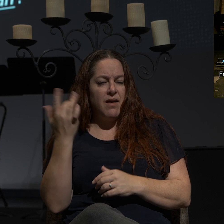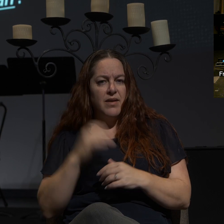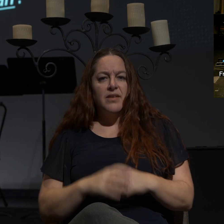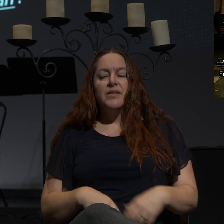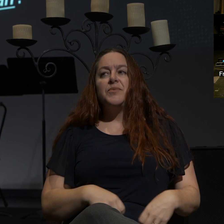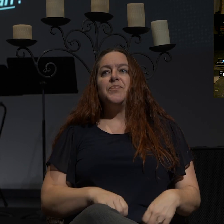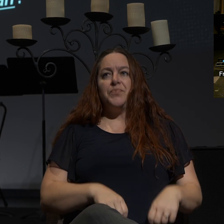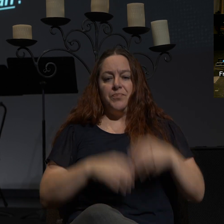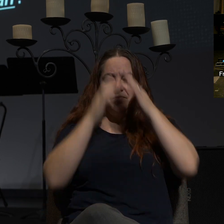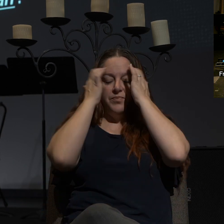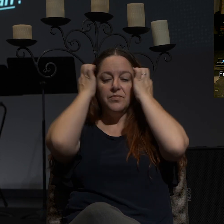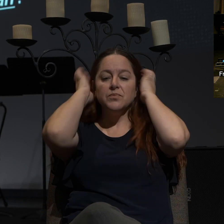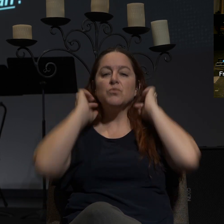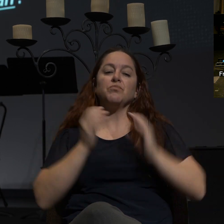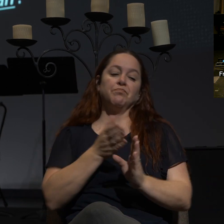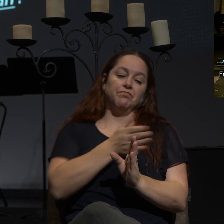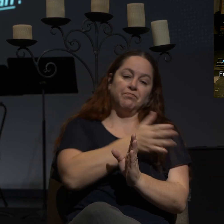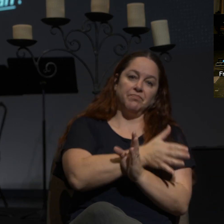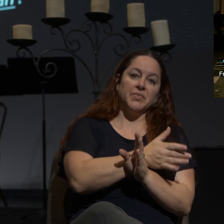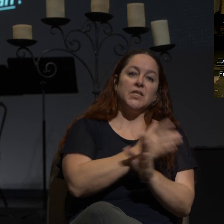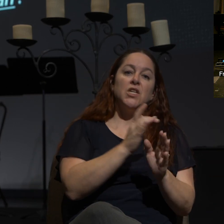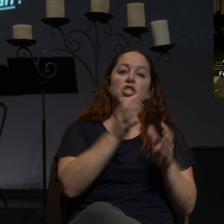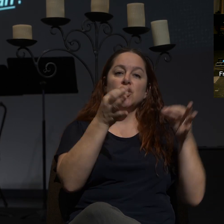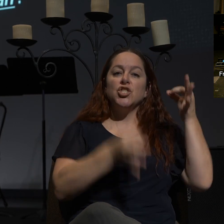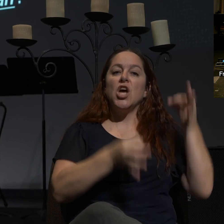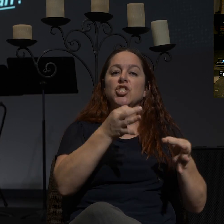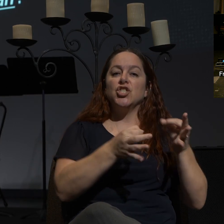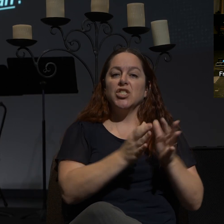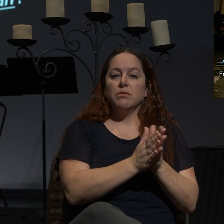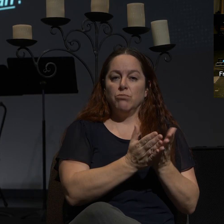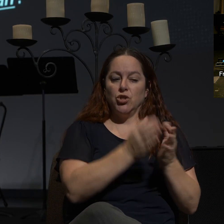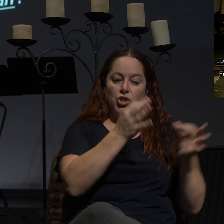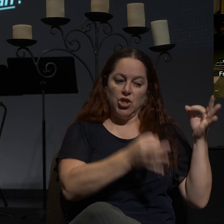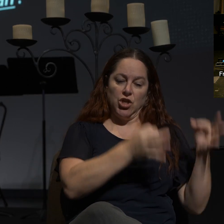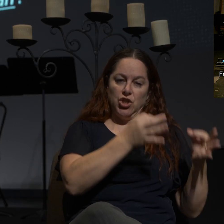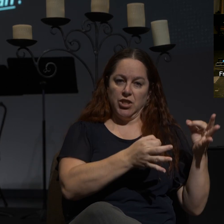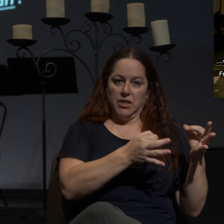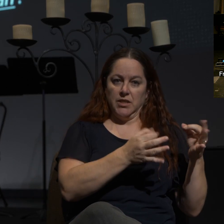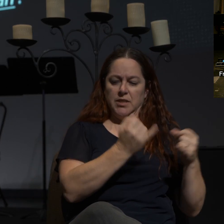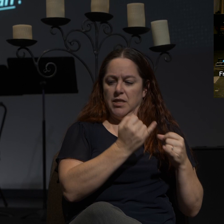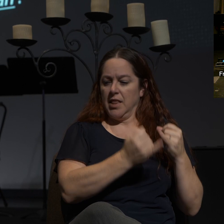If you go into Judges chapter 19, the last two chapters of Judges specifically,